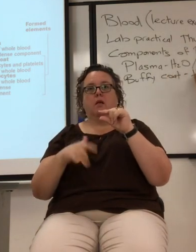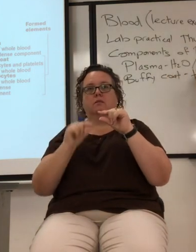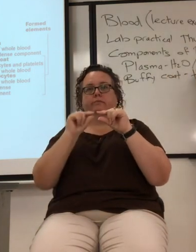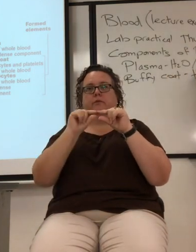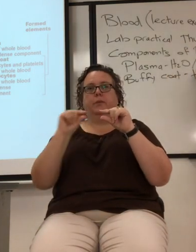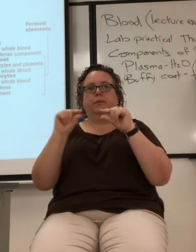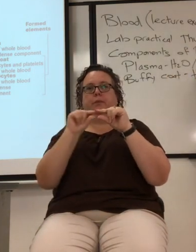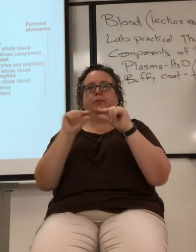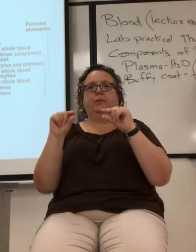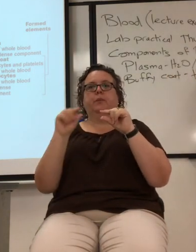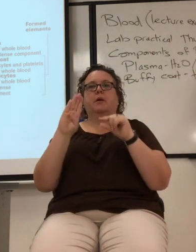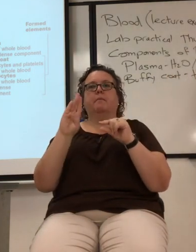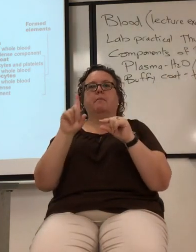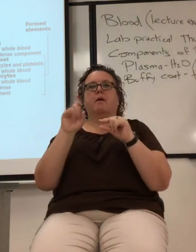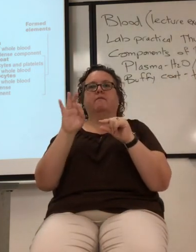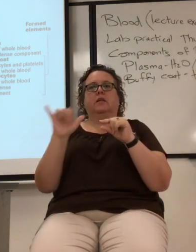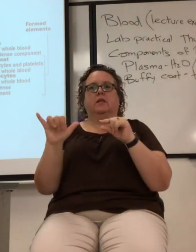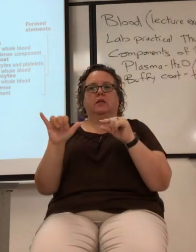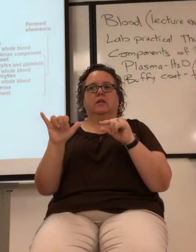Thin,